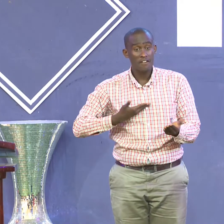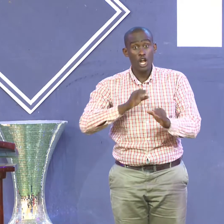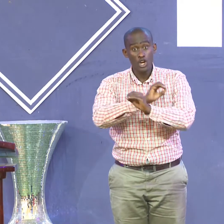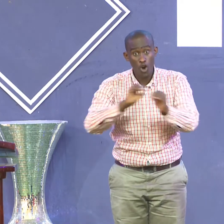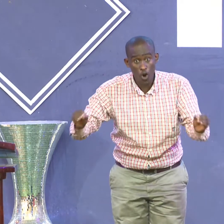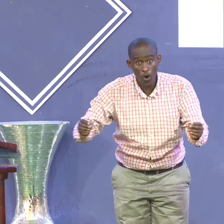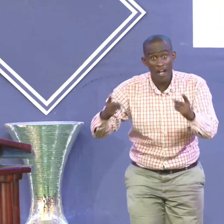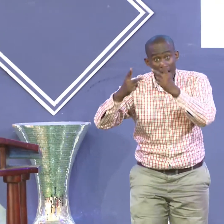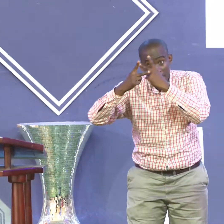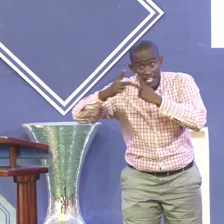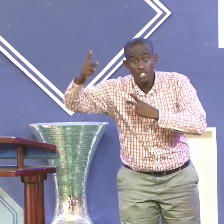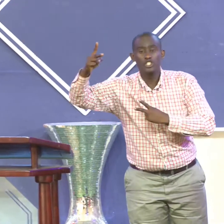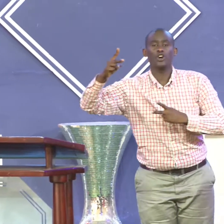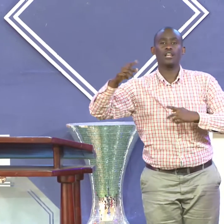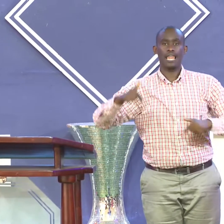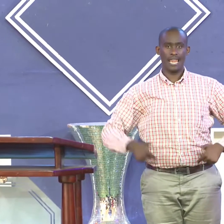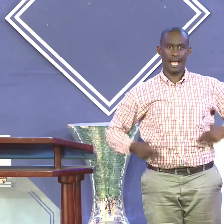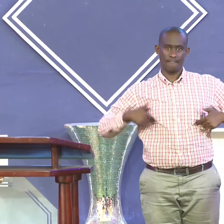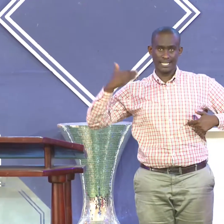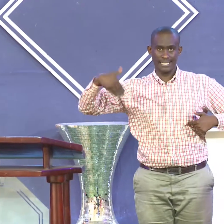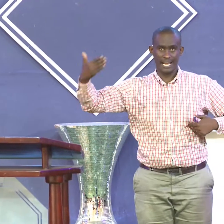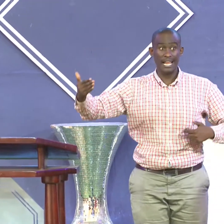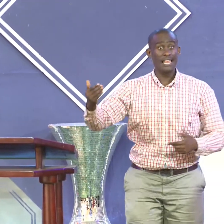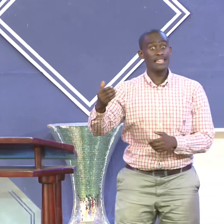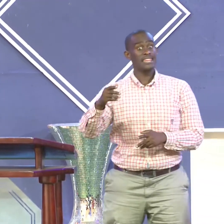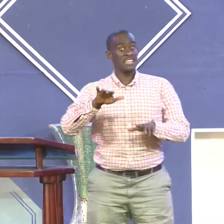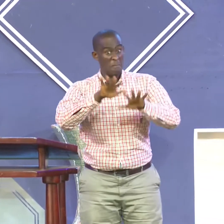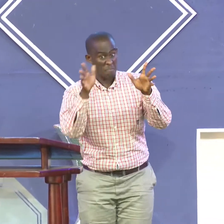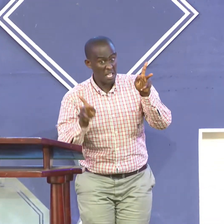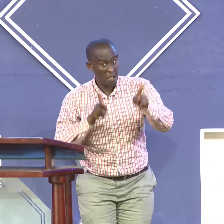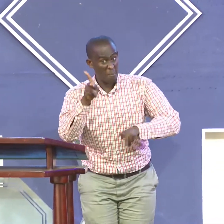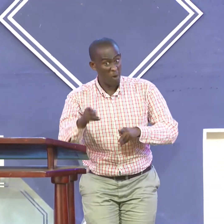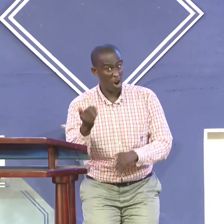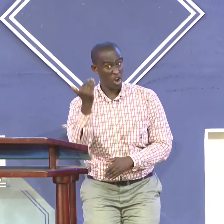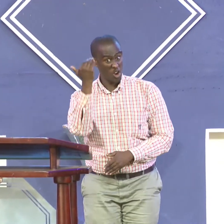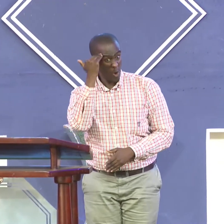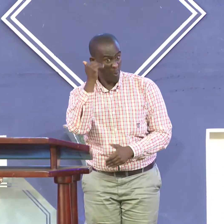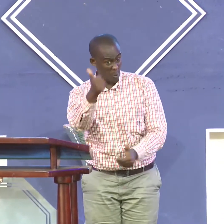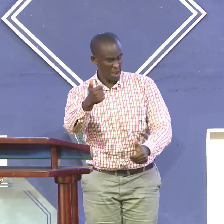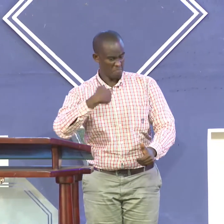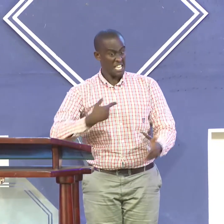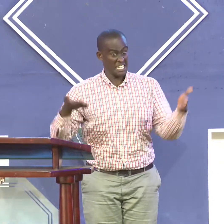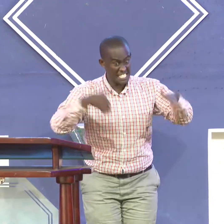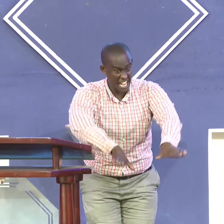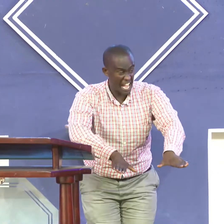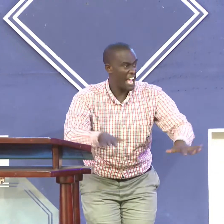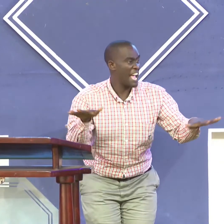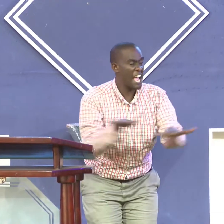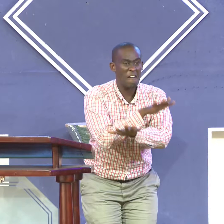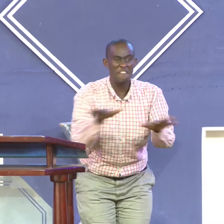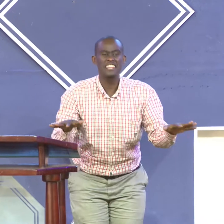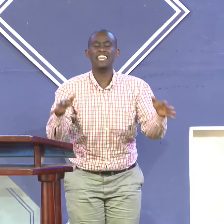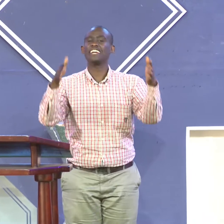no vision of eternal life. Boba chimanyi, they know it. Bwenfa, when I die, biwede, all is